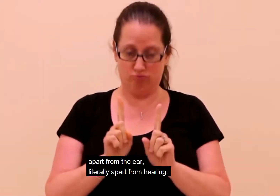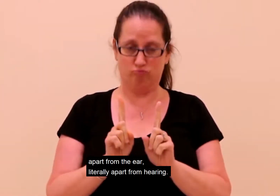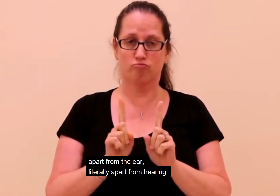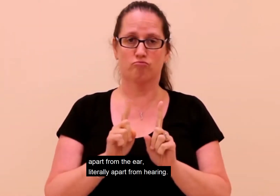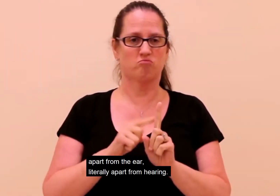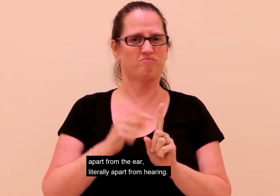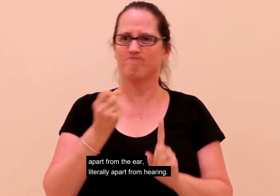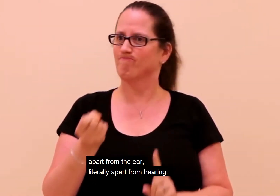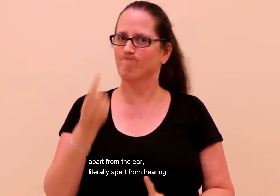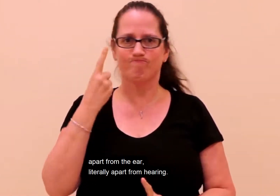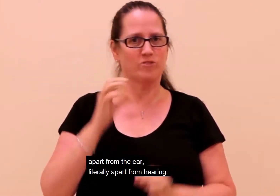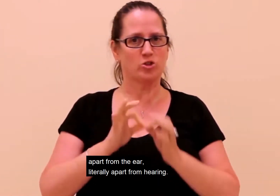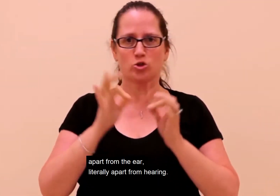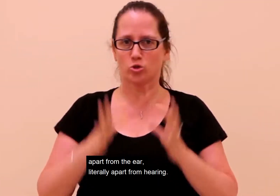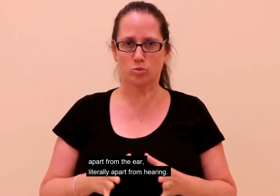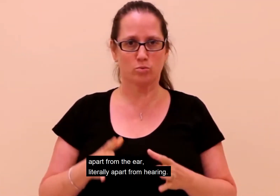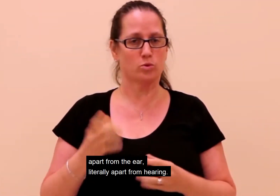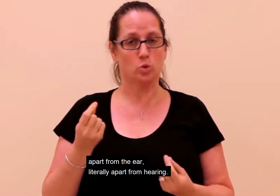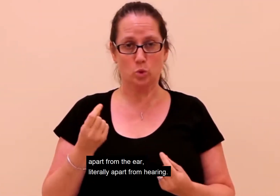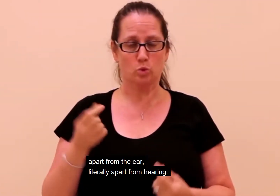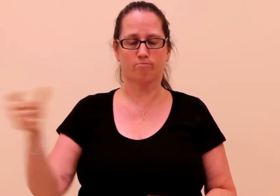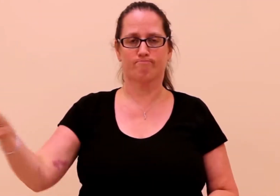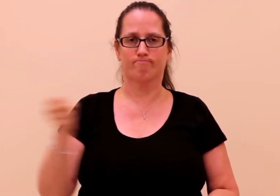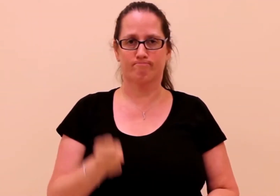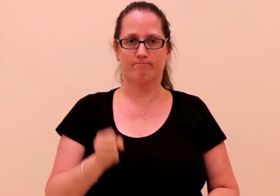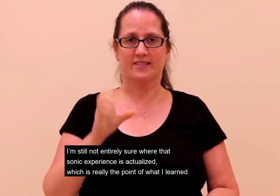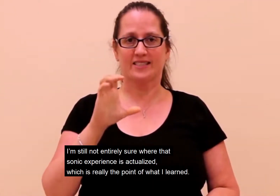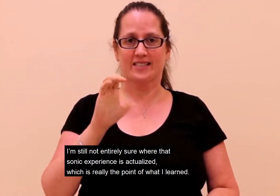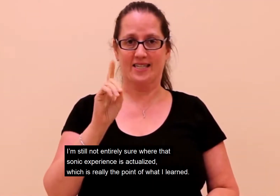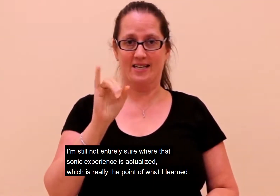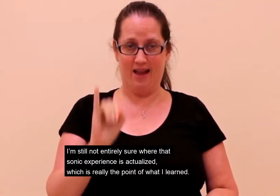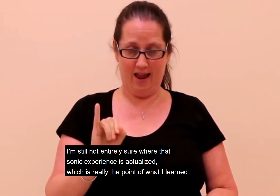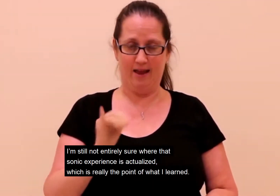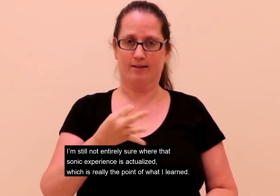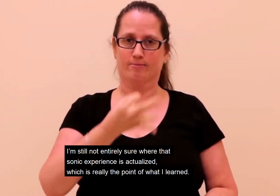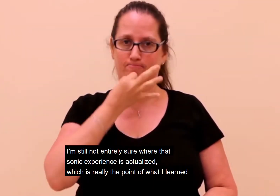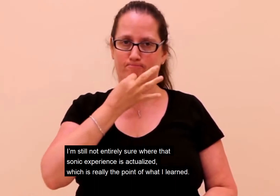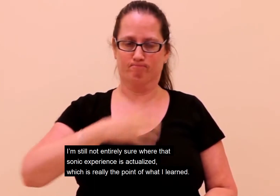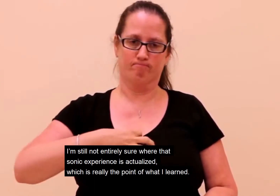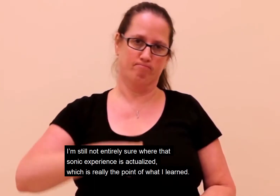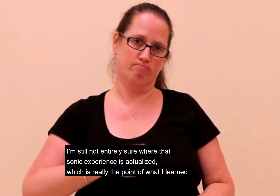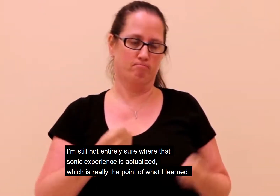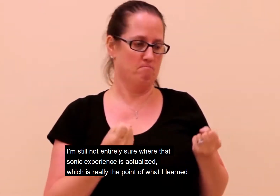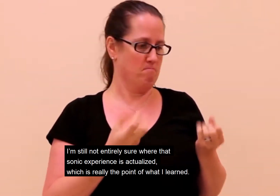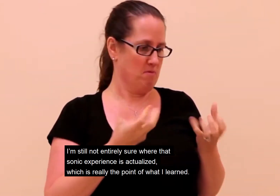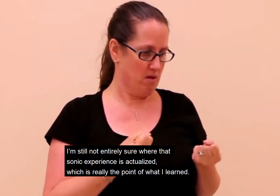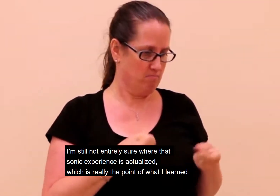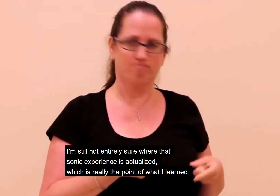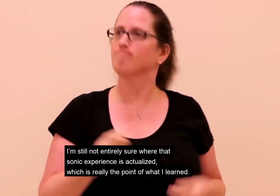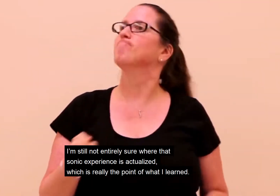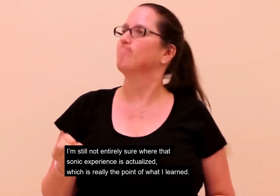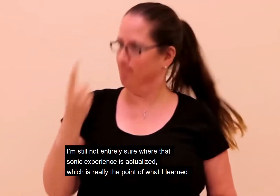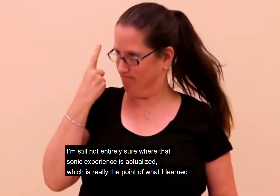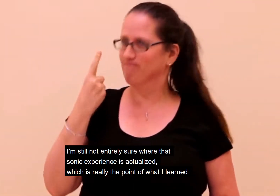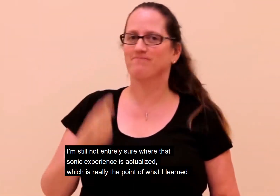the ear, literally apart from hearing. I'm still not entirely sure where that sonic experience